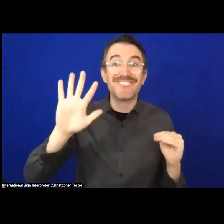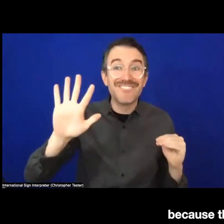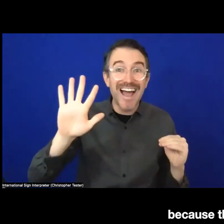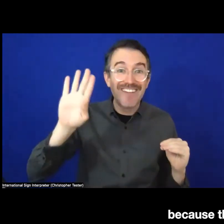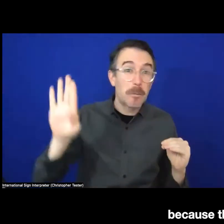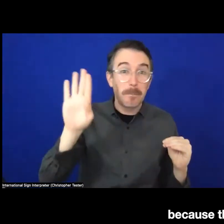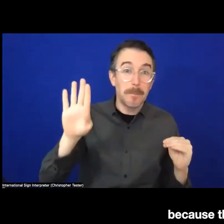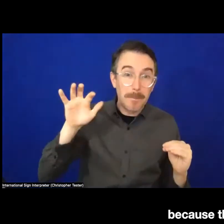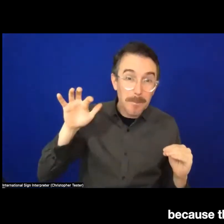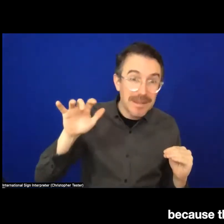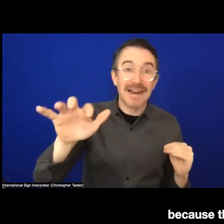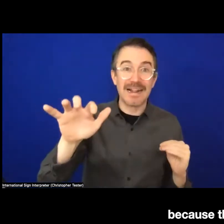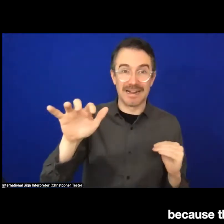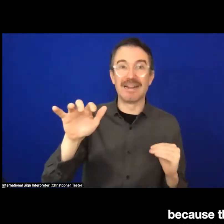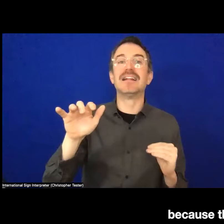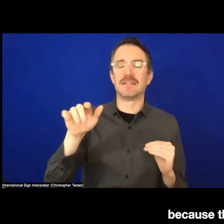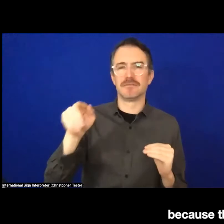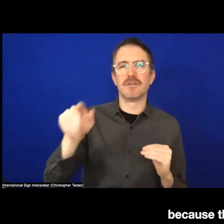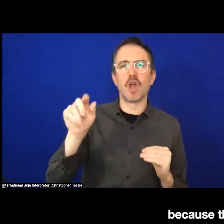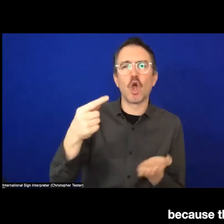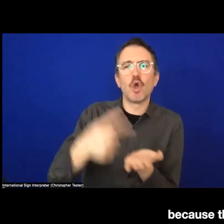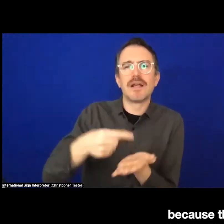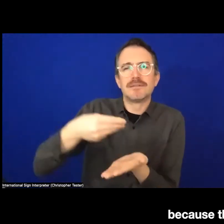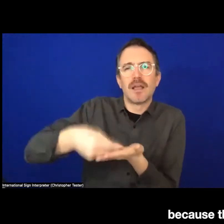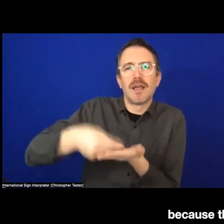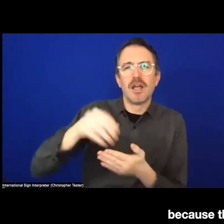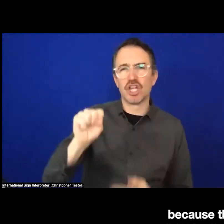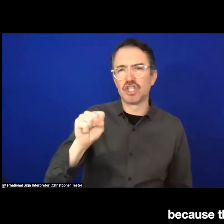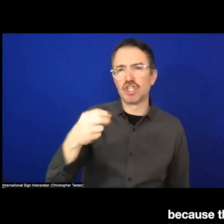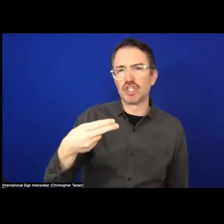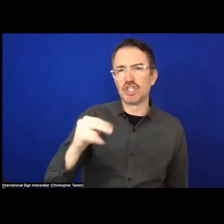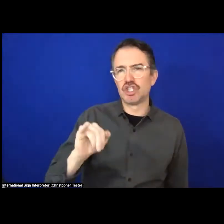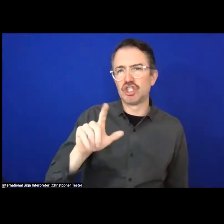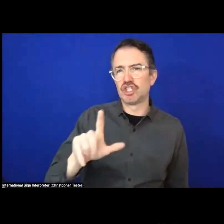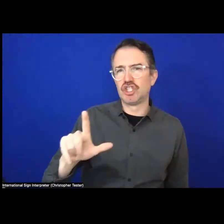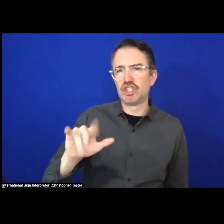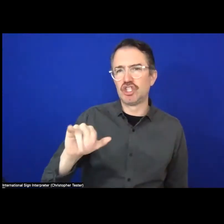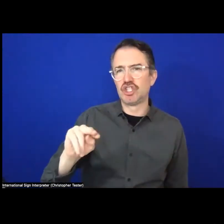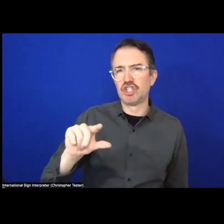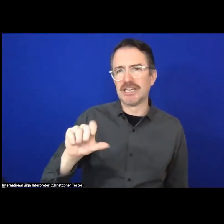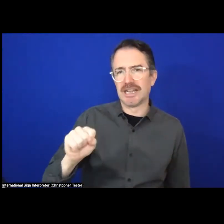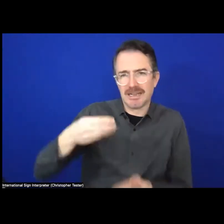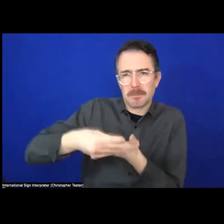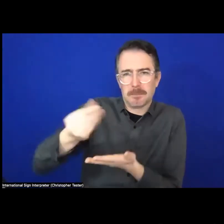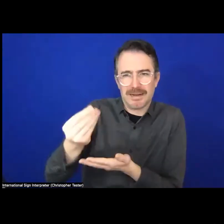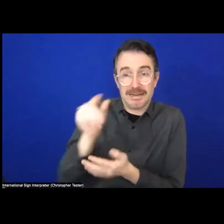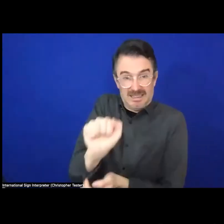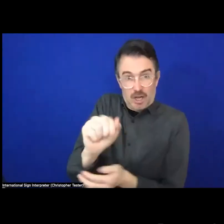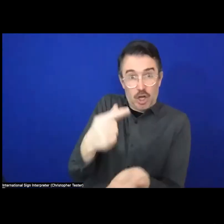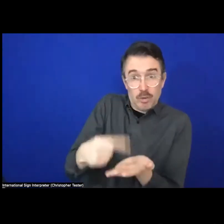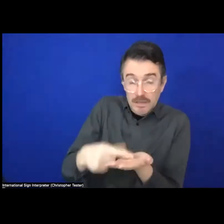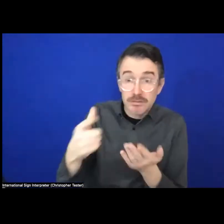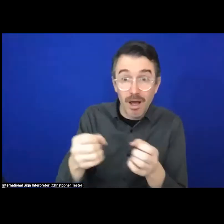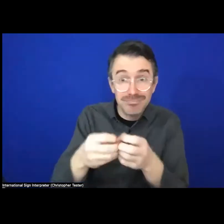but it was not coming to pass because the special grant had been initiated in 2009, but we only saw this increment